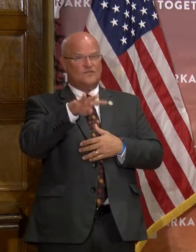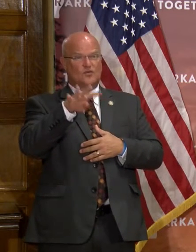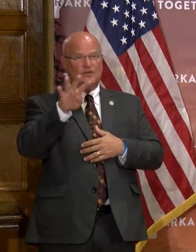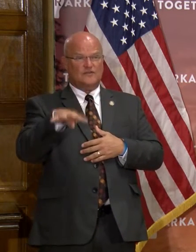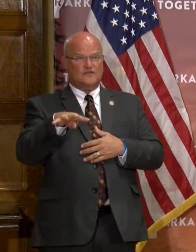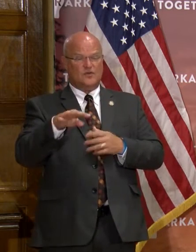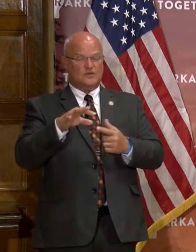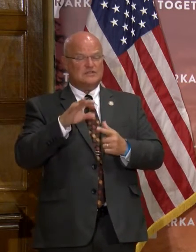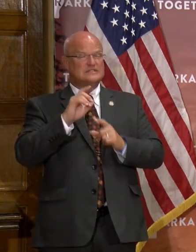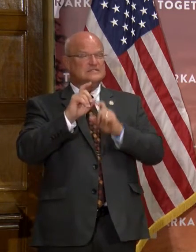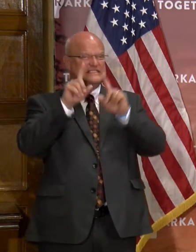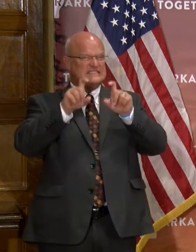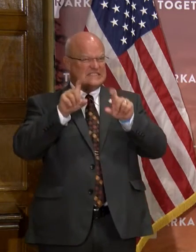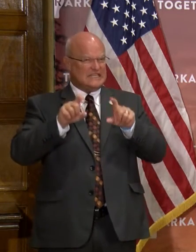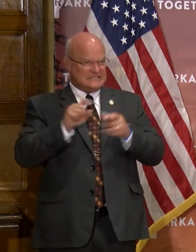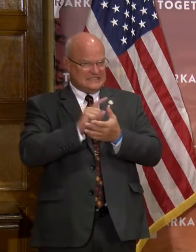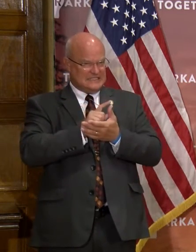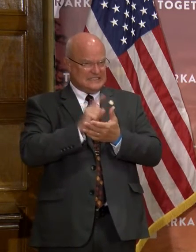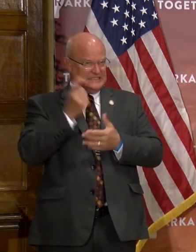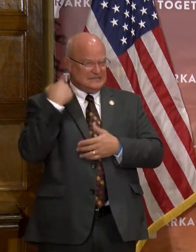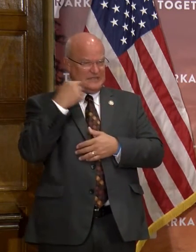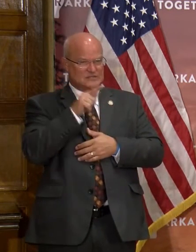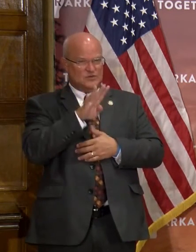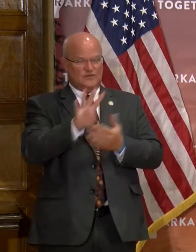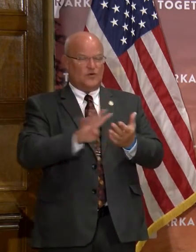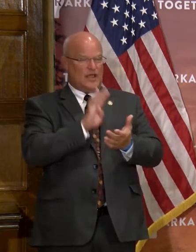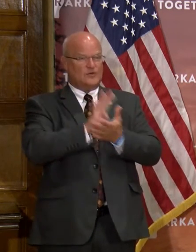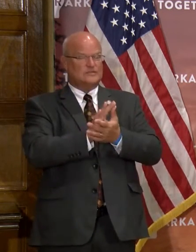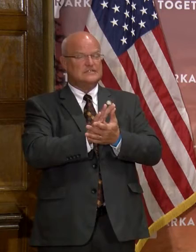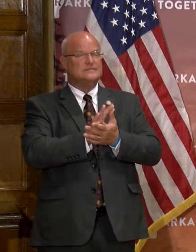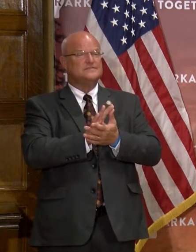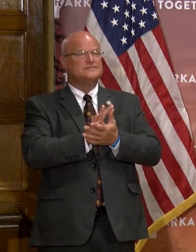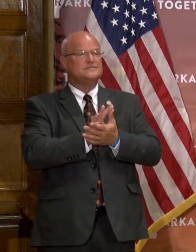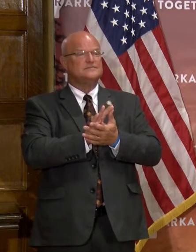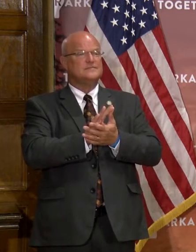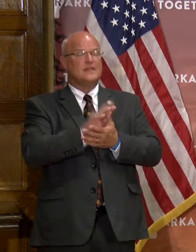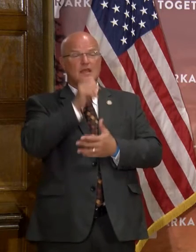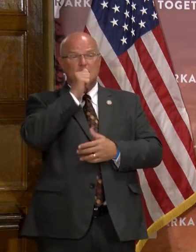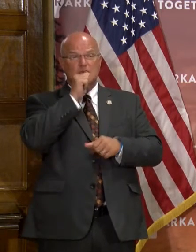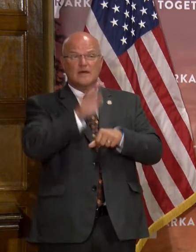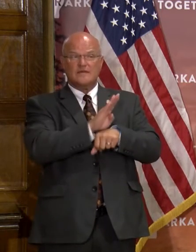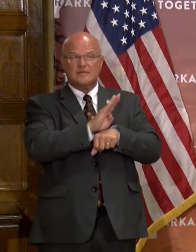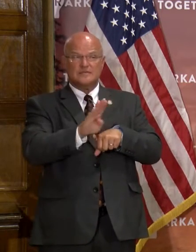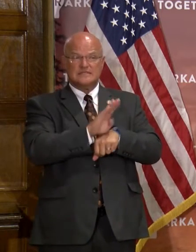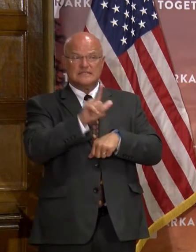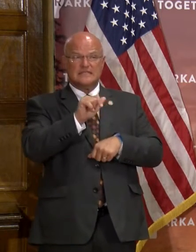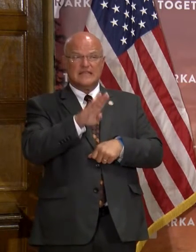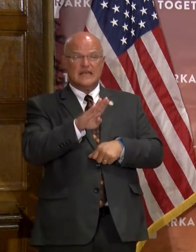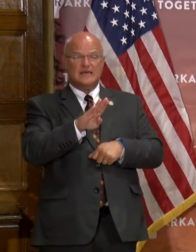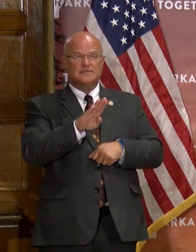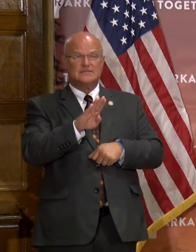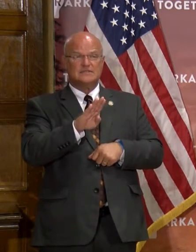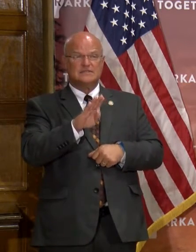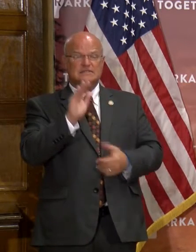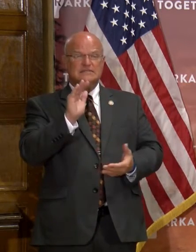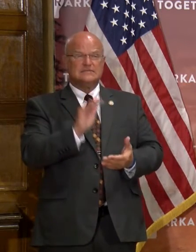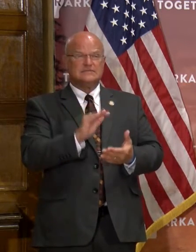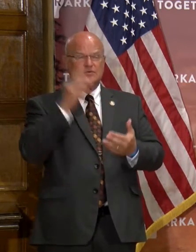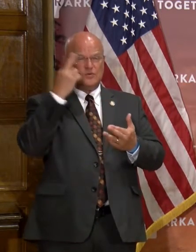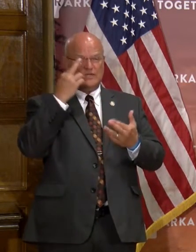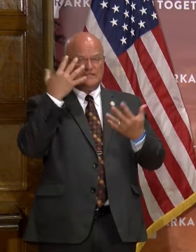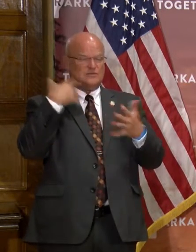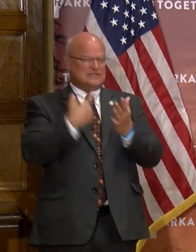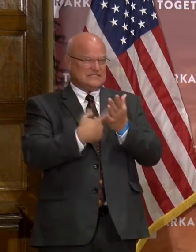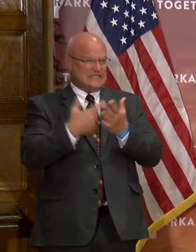1,844 specimens tested in the previous 24 hours. Private commercial laboratories still are depressed for reasons that